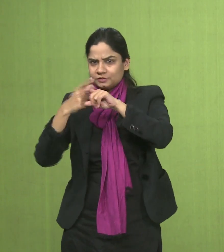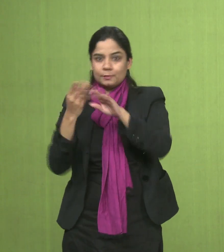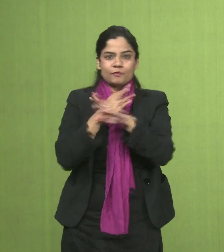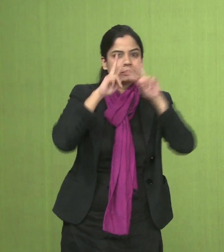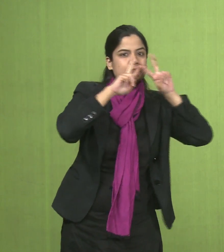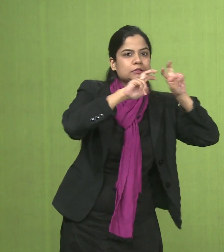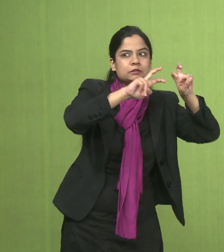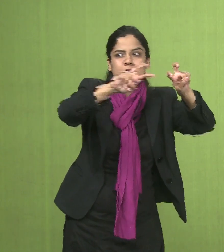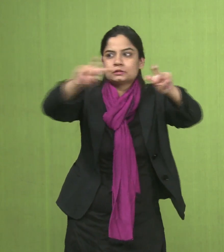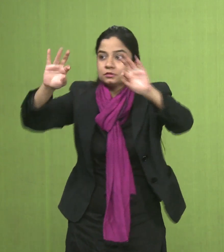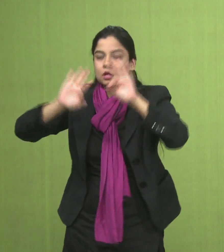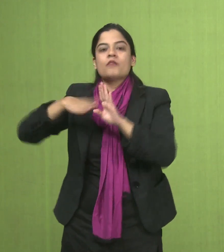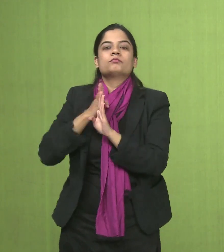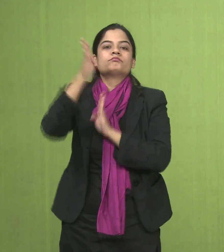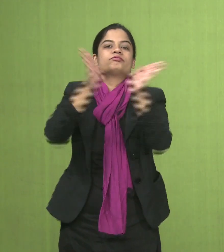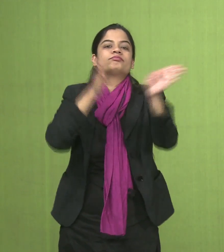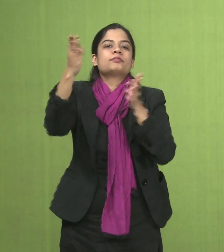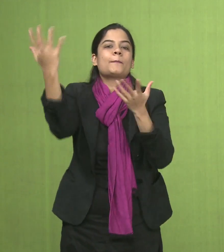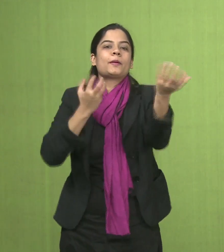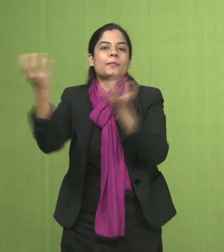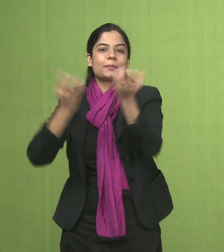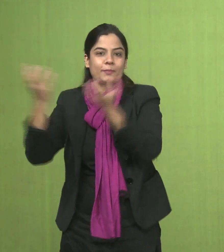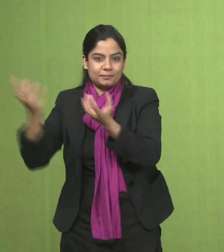times. So that is how you decide from where you want to buy it from.